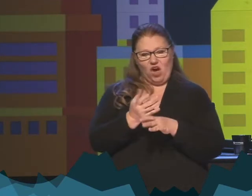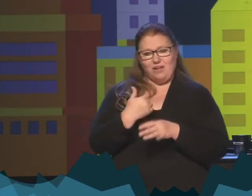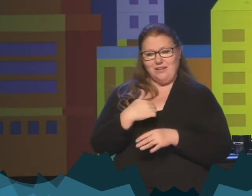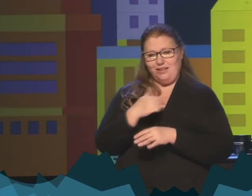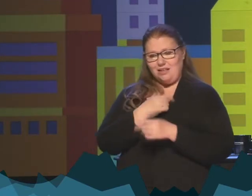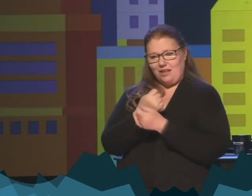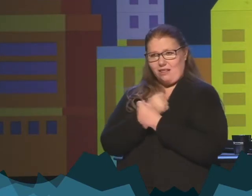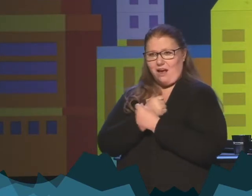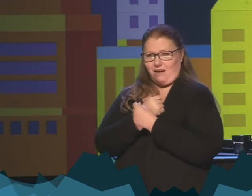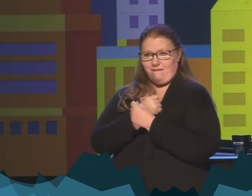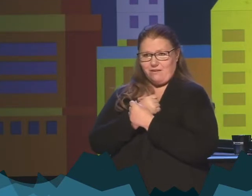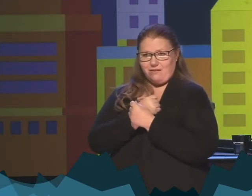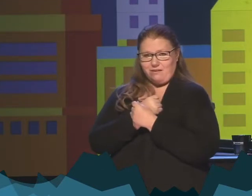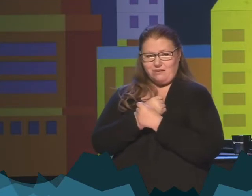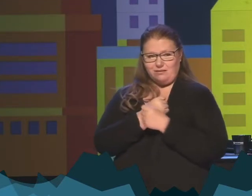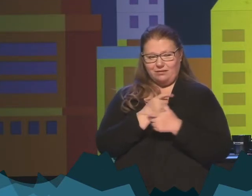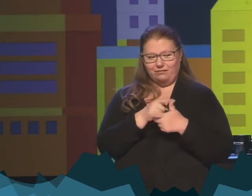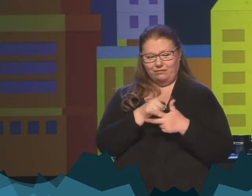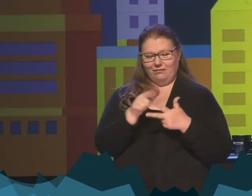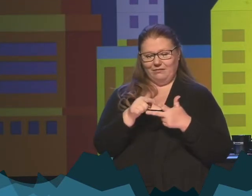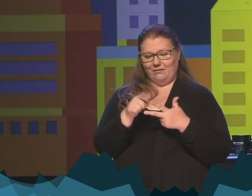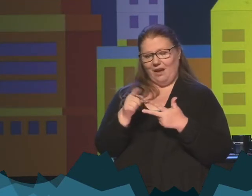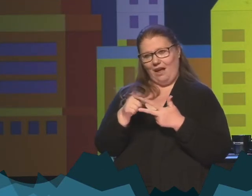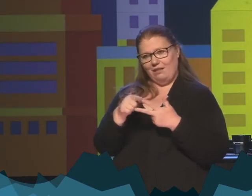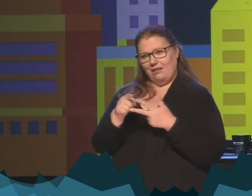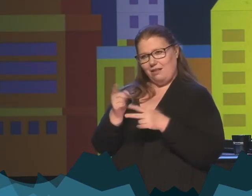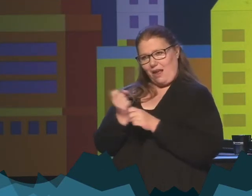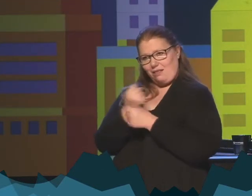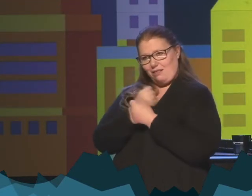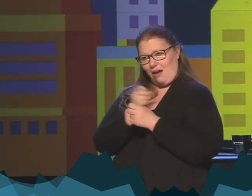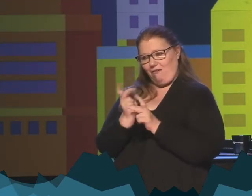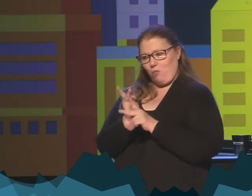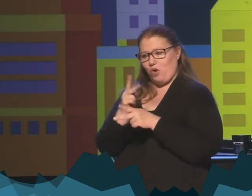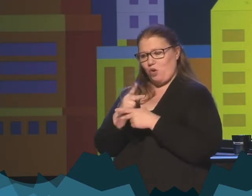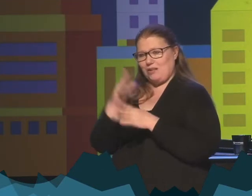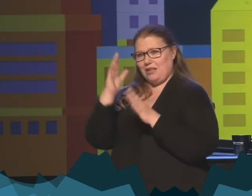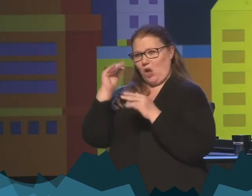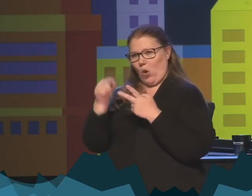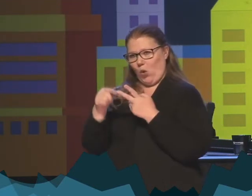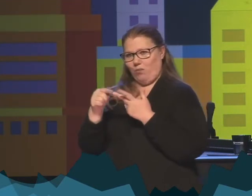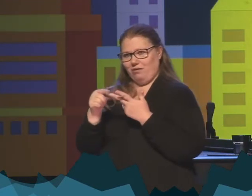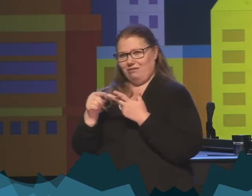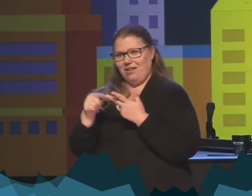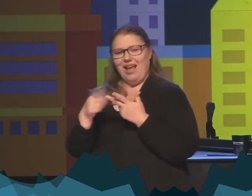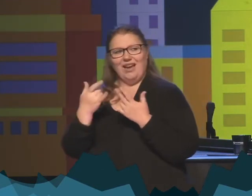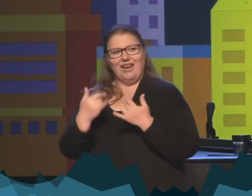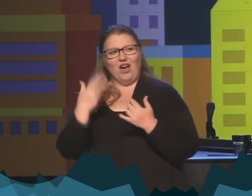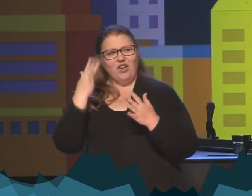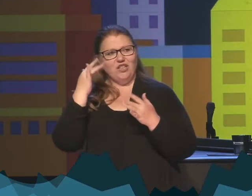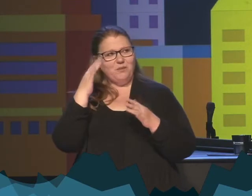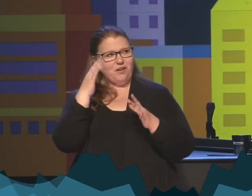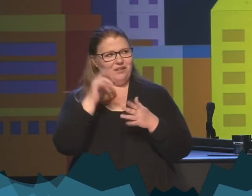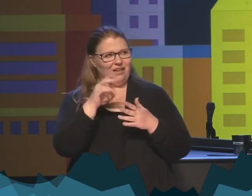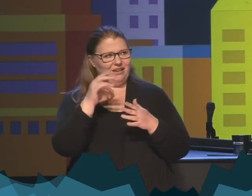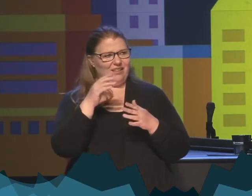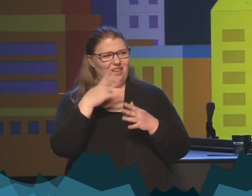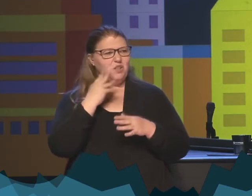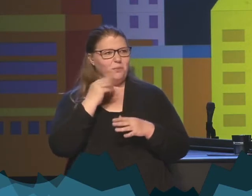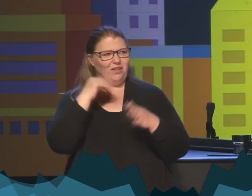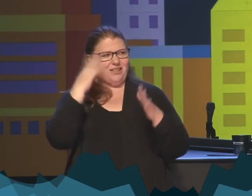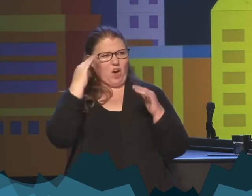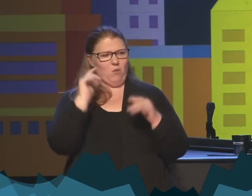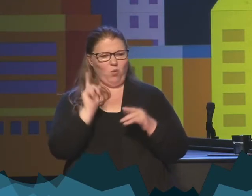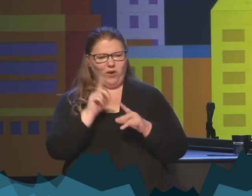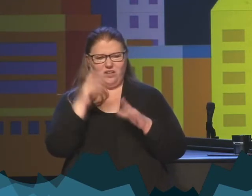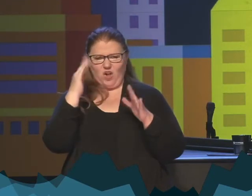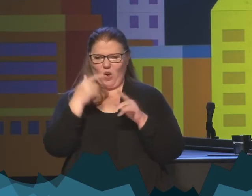to love. And I think that love produces hope. And I think when you're now experiencing hope, you say, where does this hope come from? And it drives a